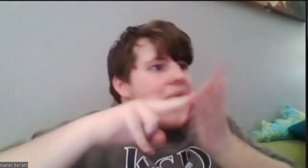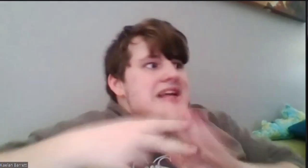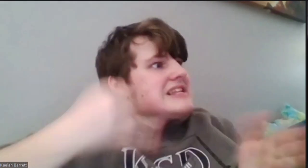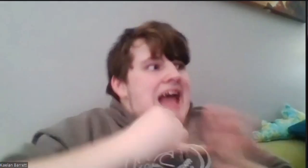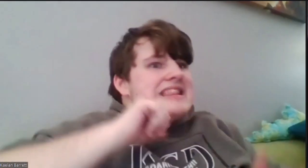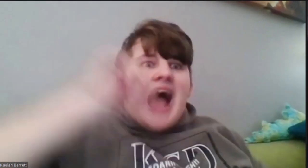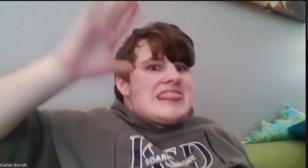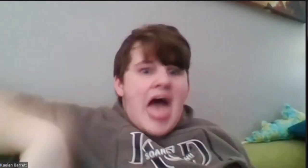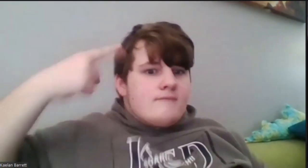that's right.